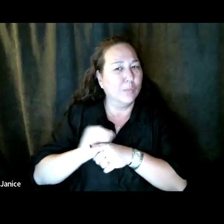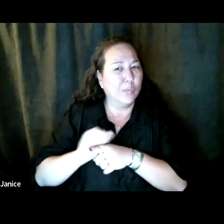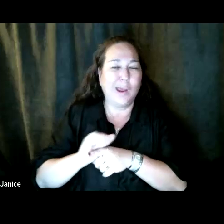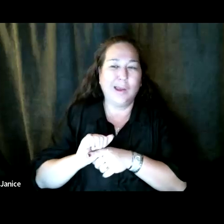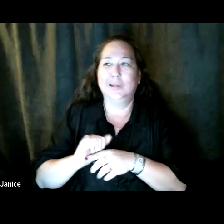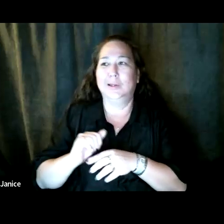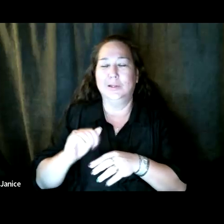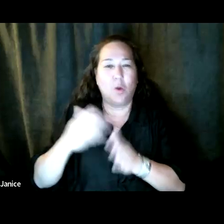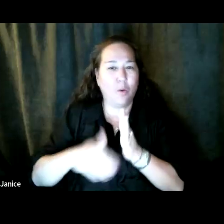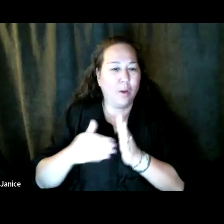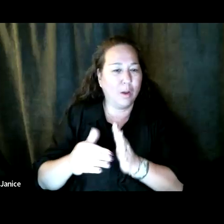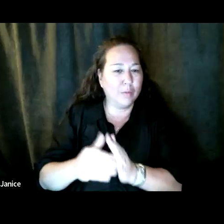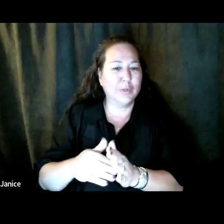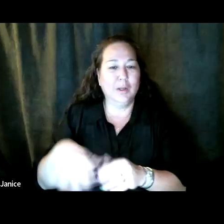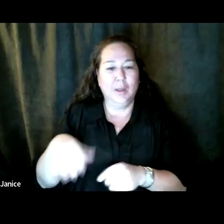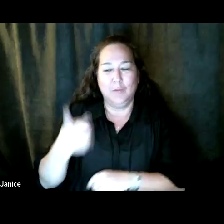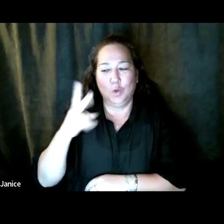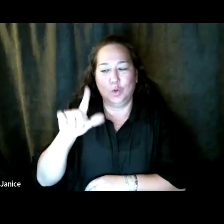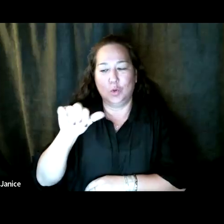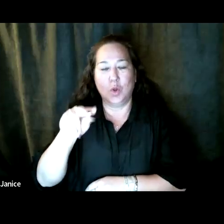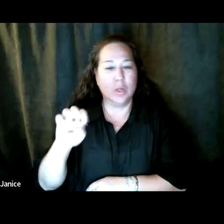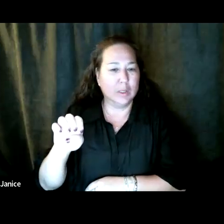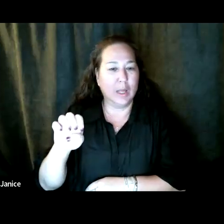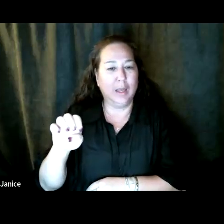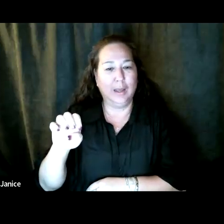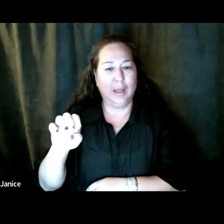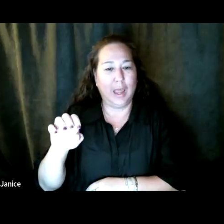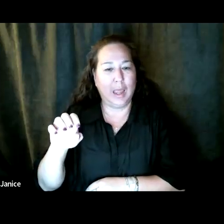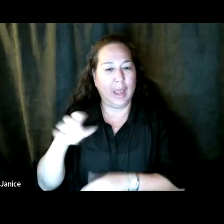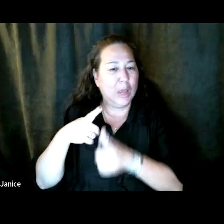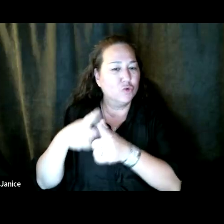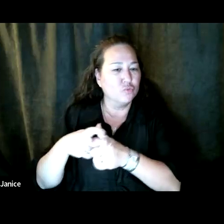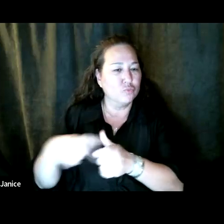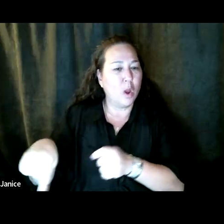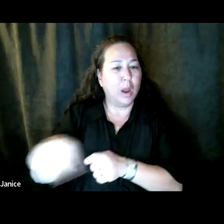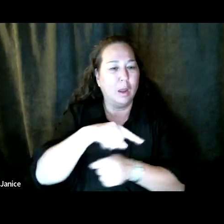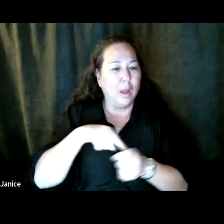track over at Clemente School, Clemente track, which is a college track.